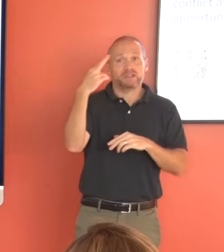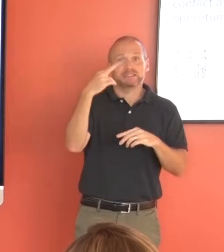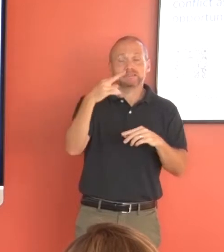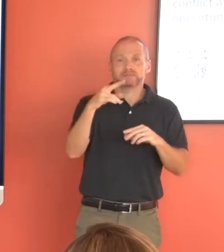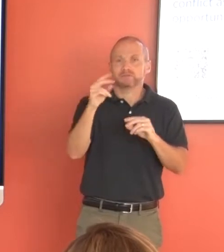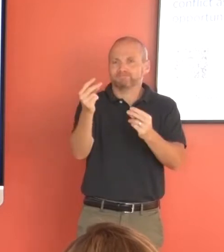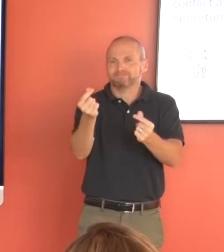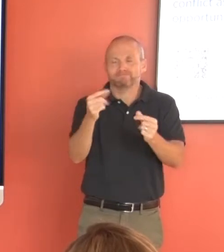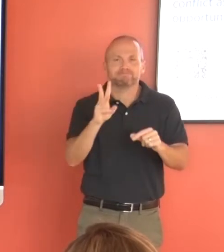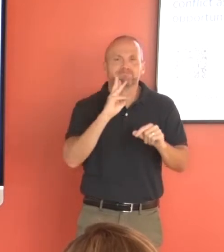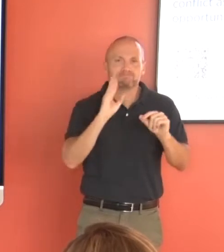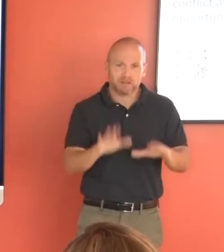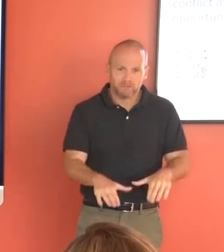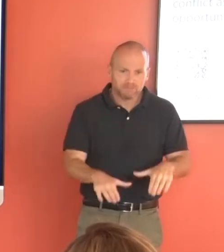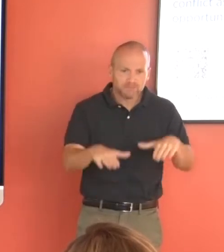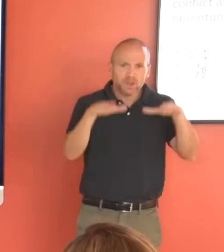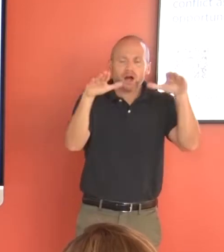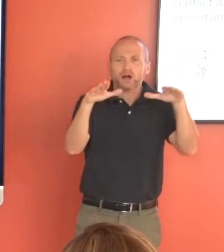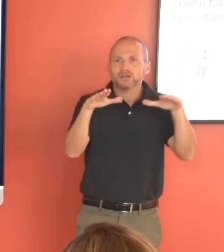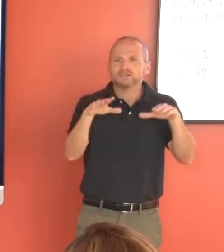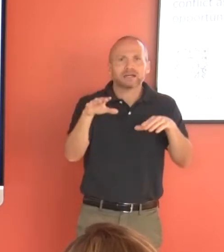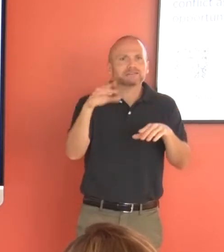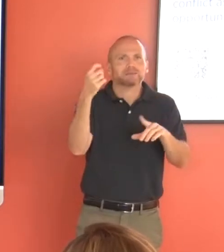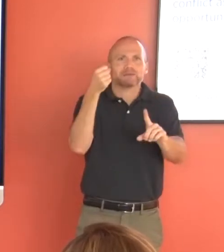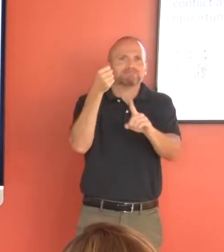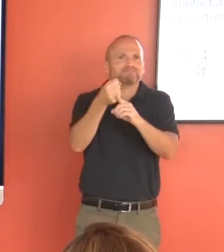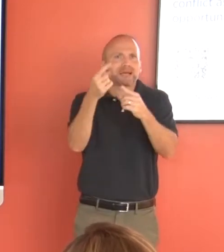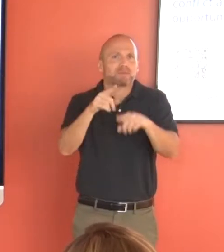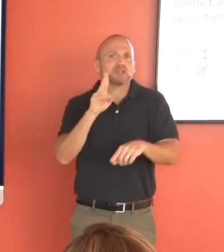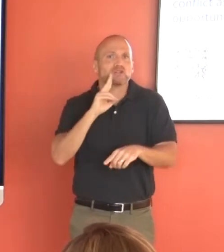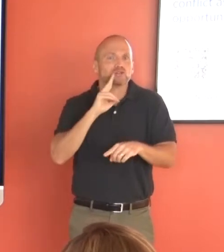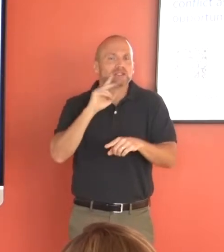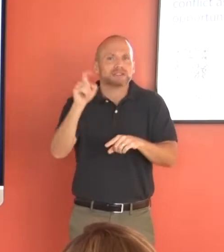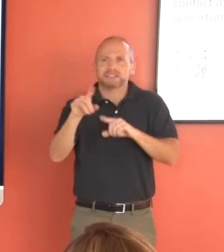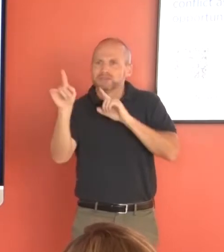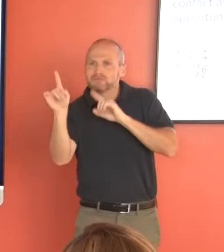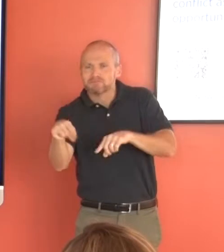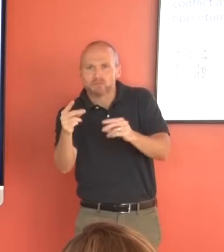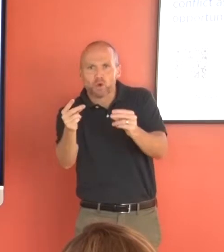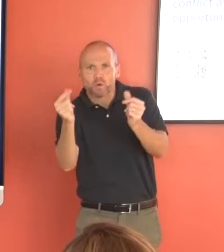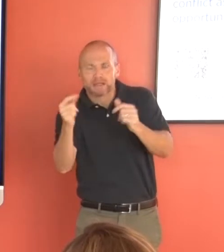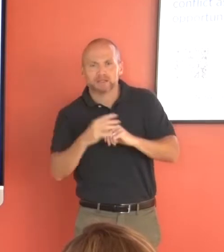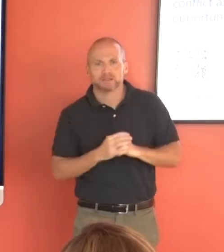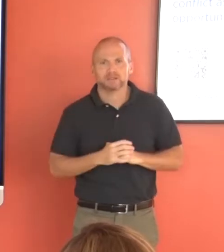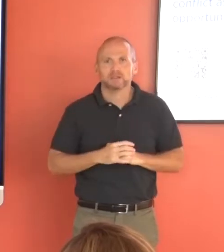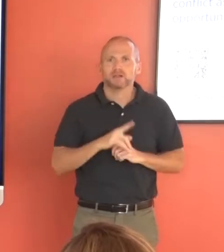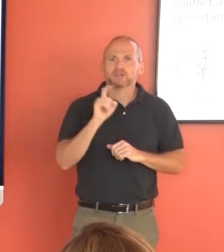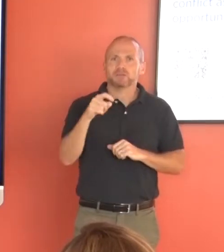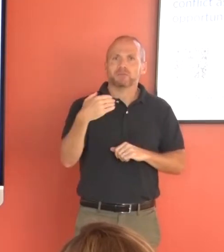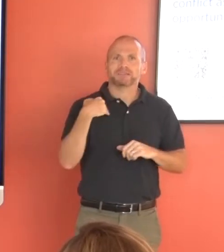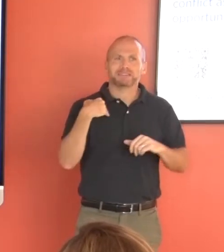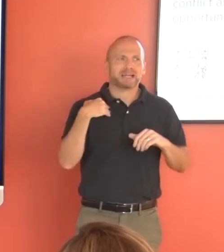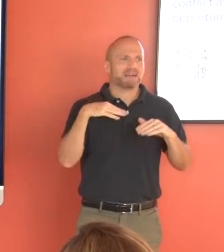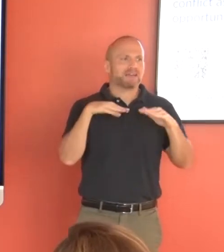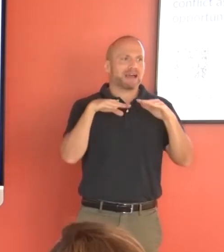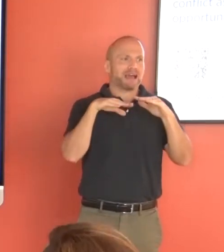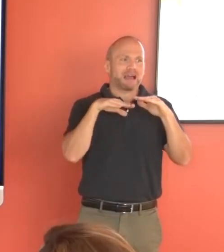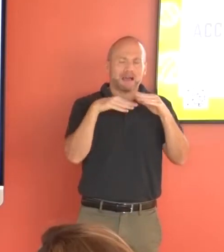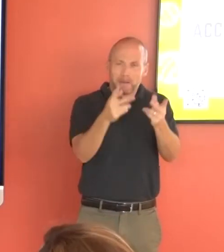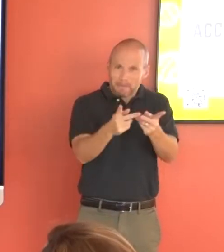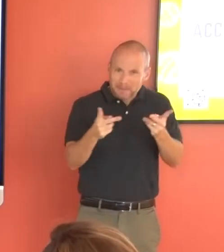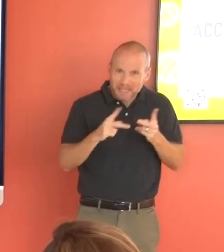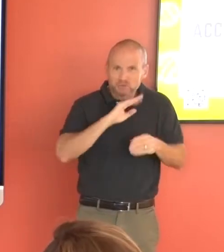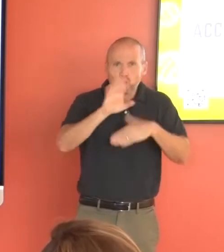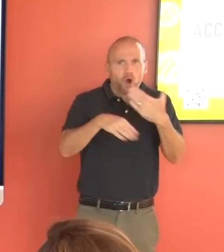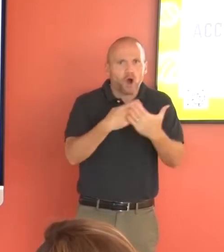floods throughout, such as in Houston. They have to respond quickly, and so they have to have a place where all of